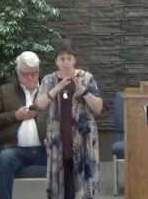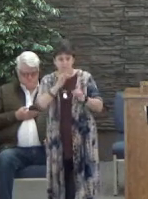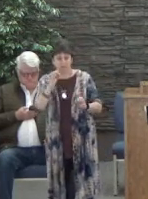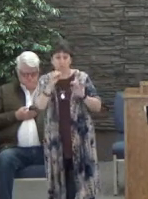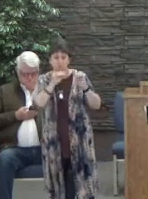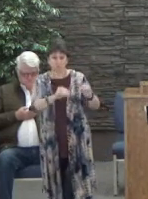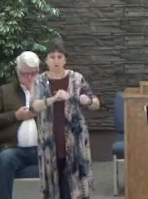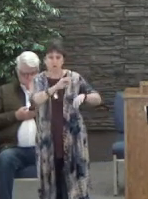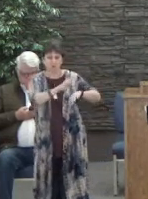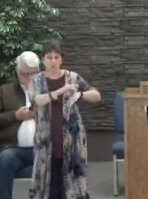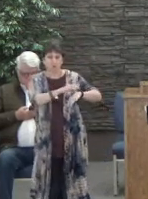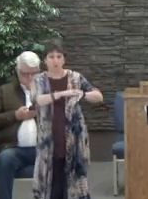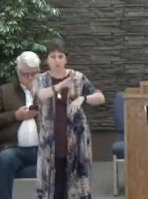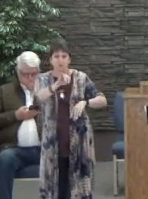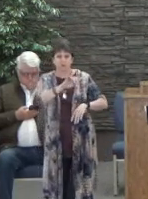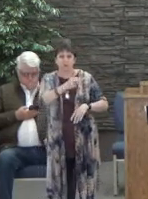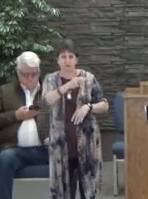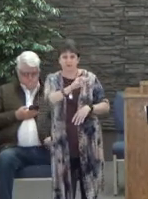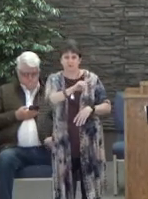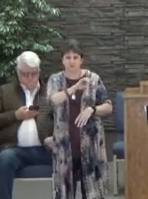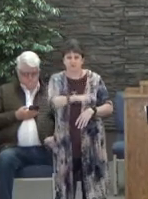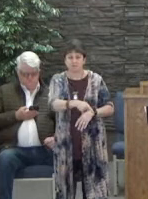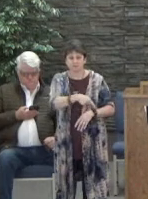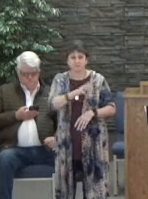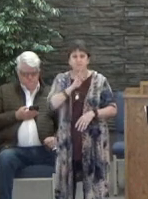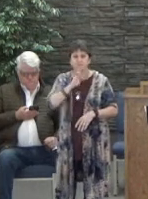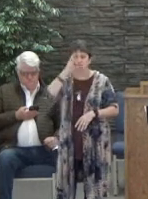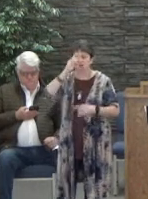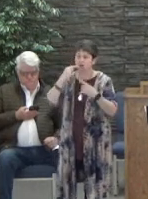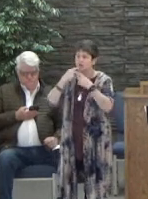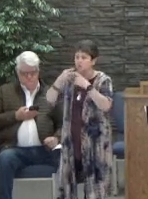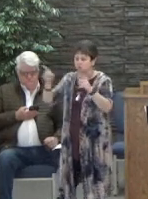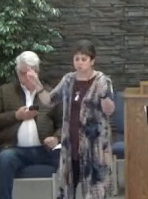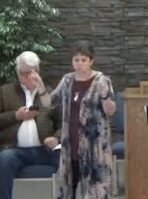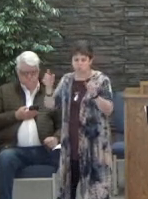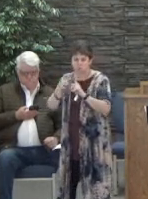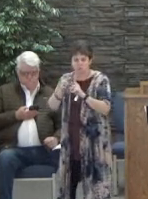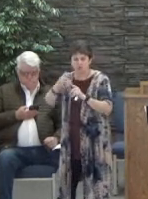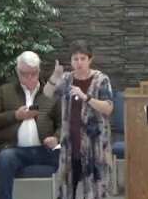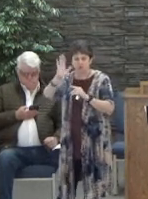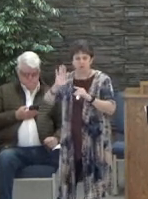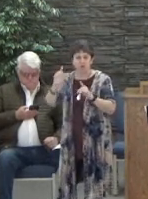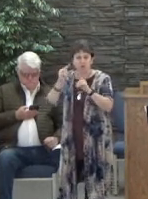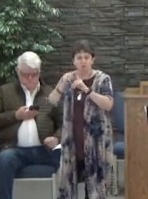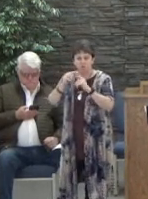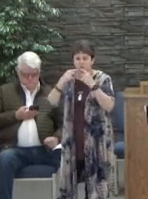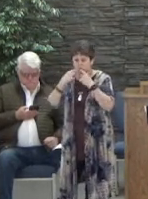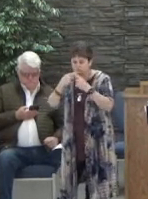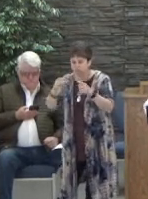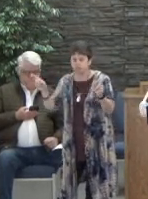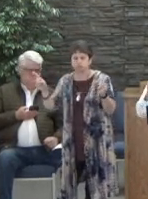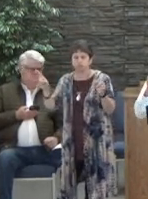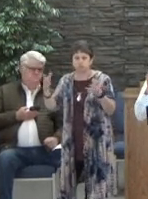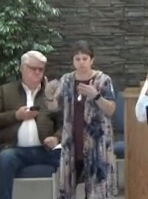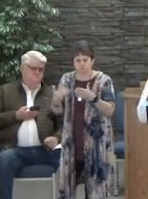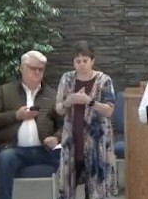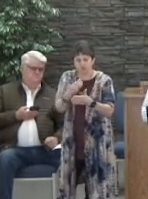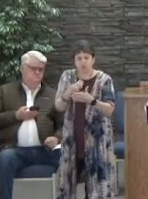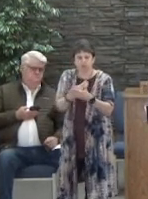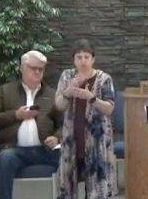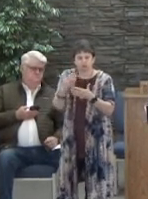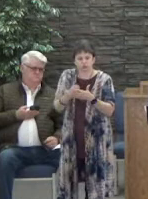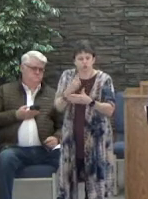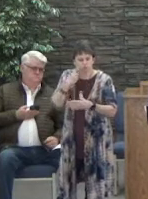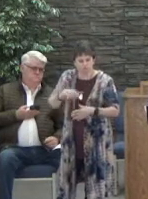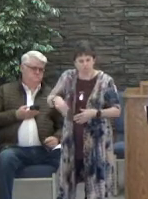on Jehaziel and he spoke God's word. So God's word is available. It's fresh. It's new